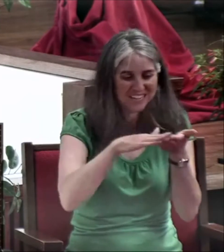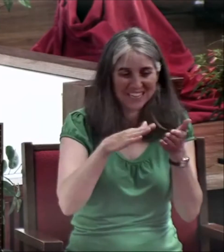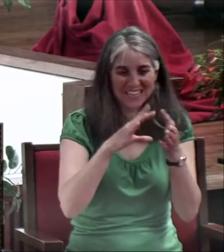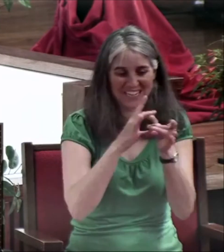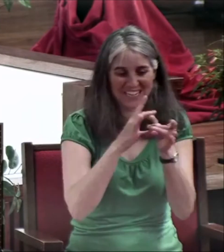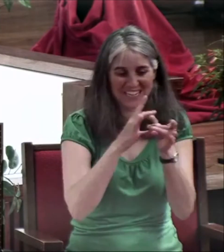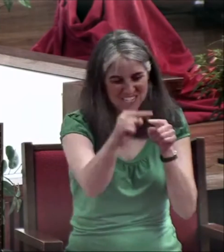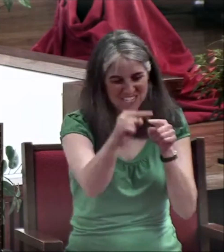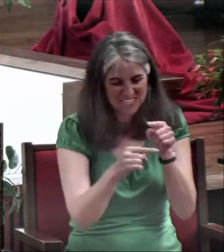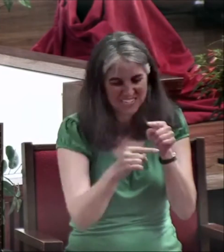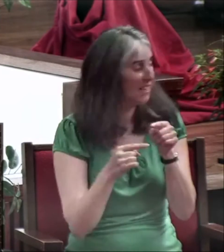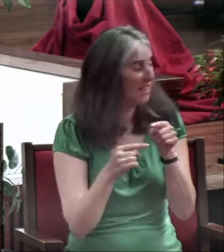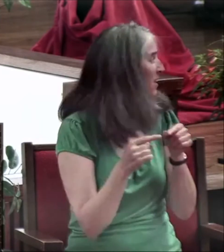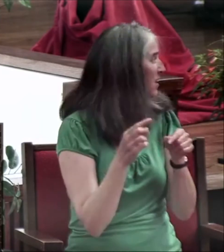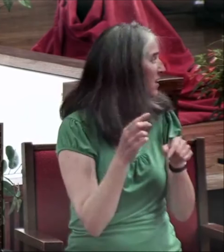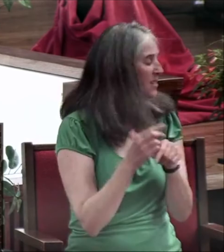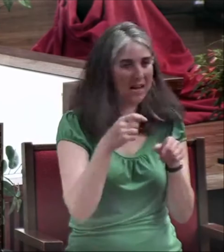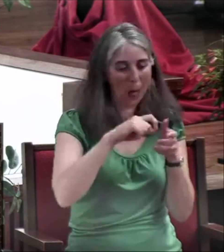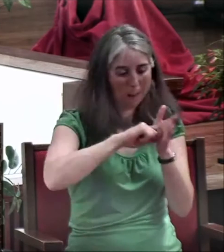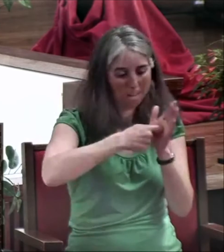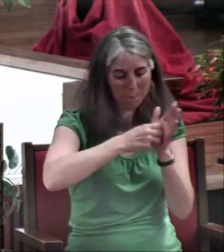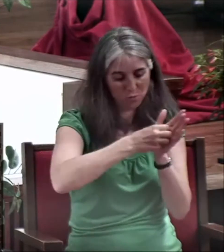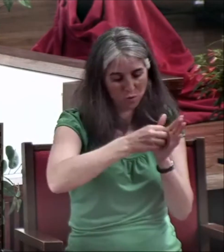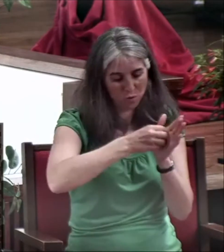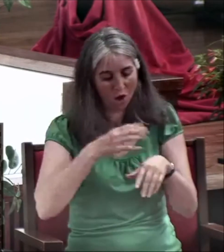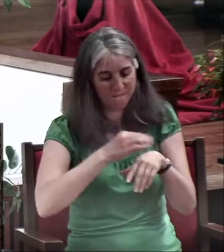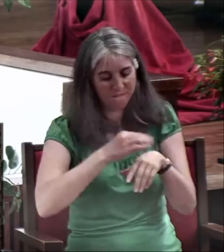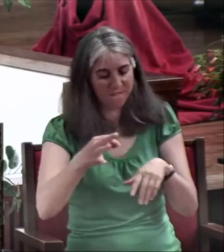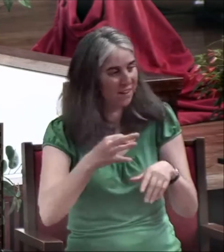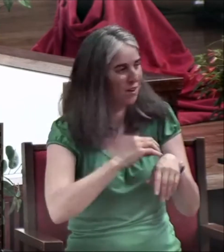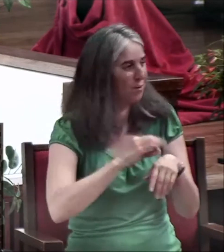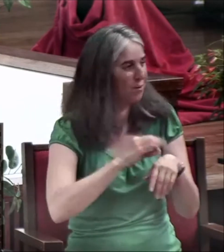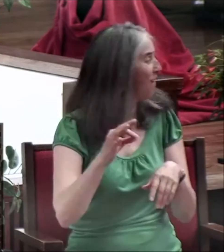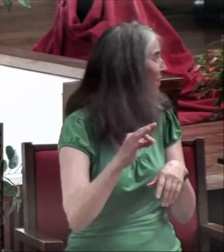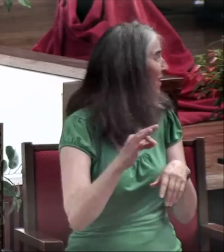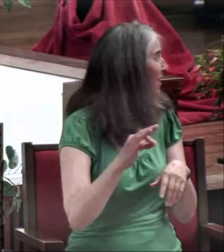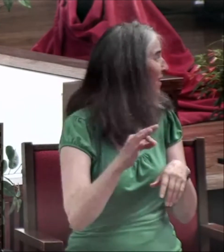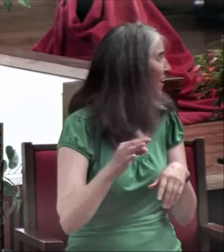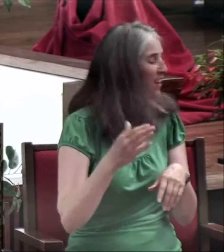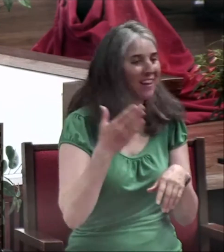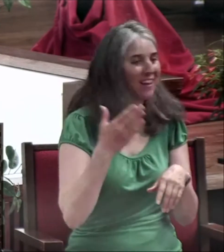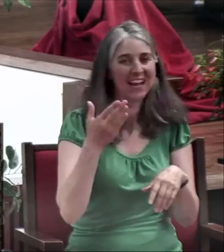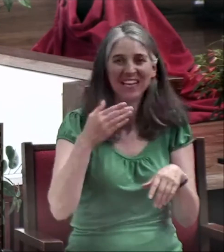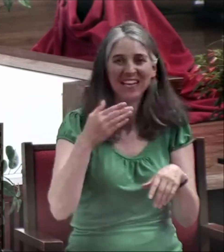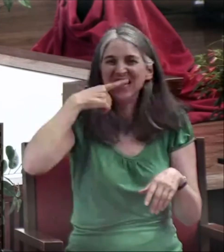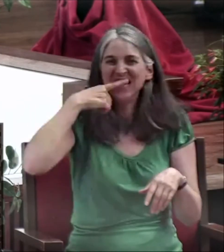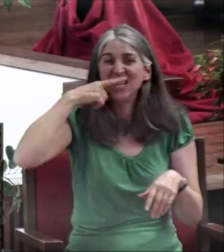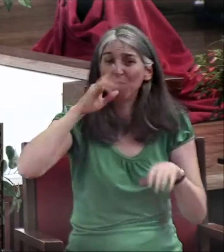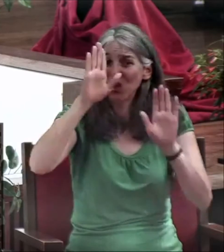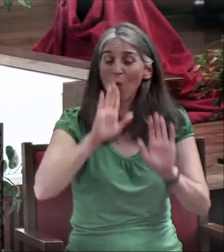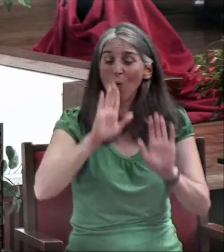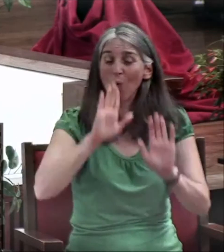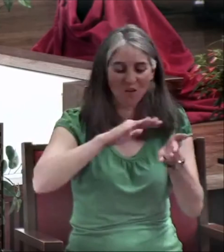chainsaw, which means you take these two bolts off here and remove this. And these things do a wonderful job of